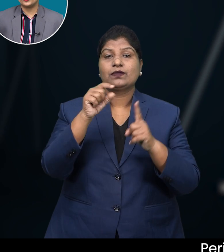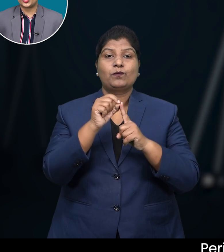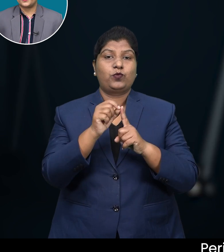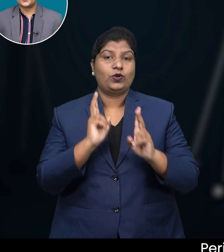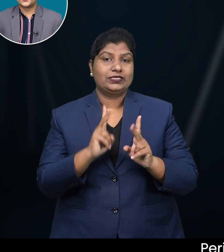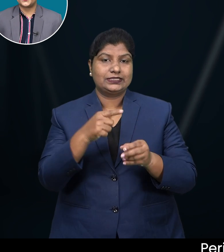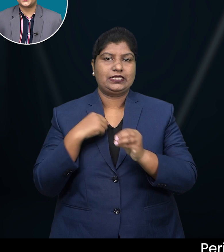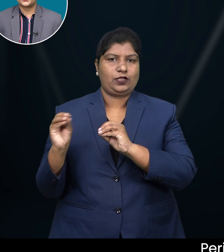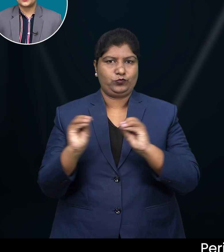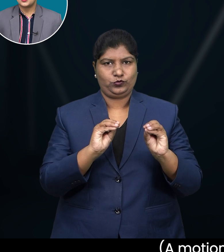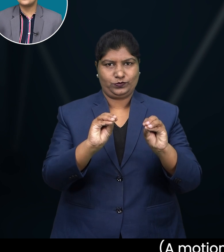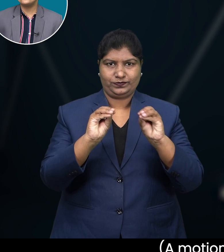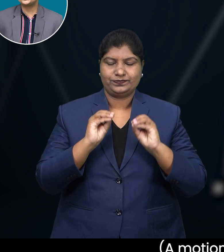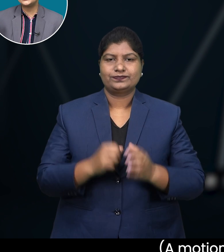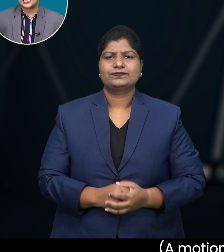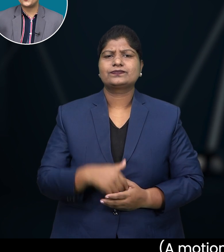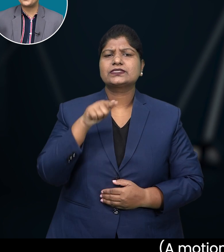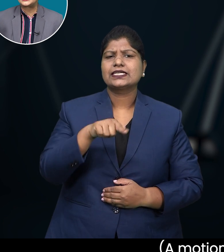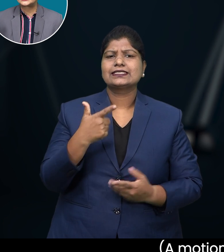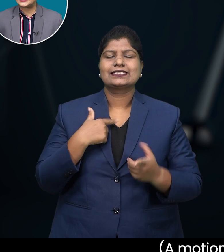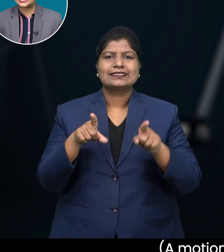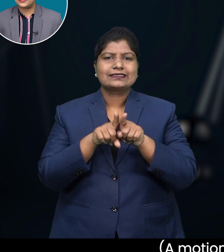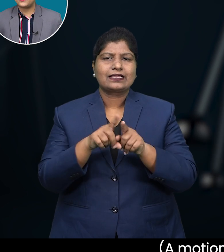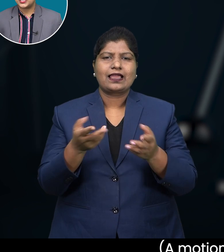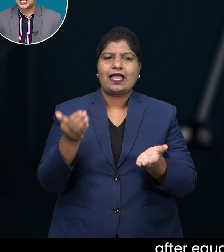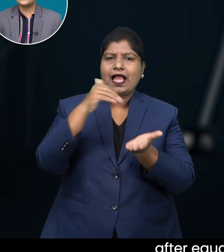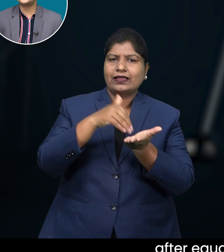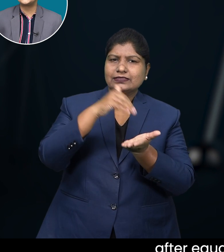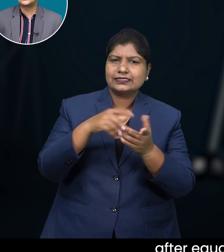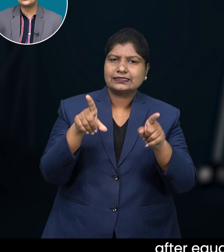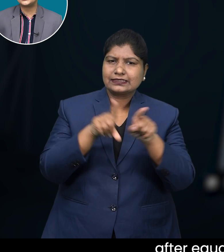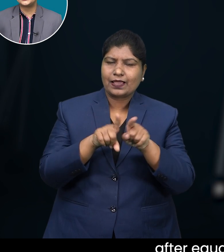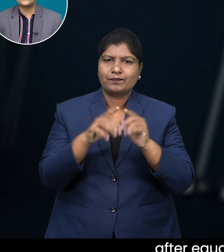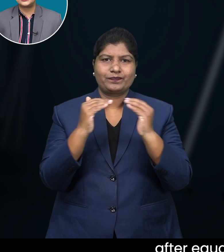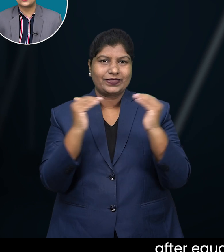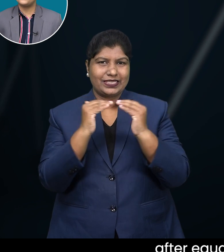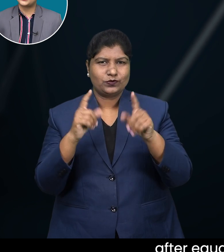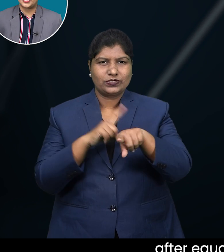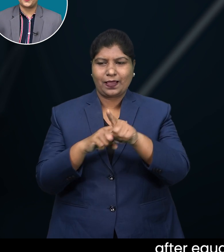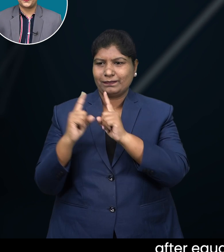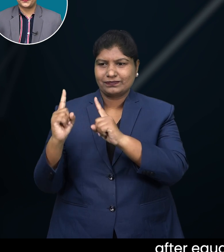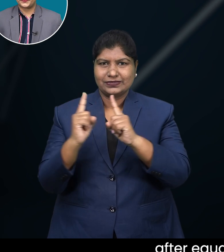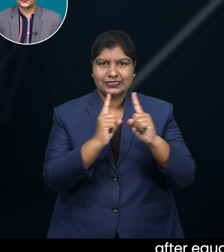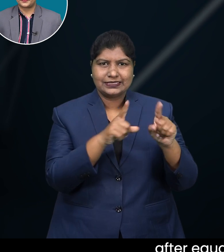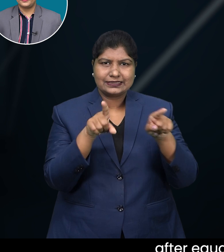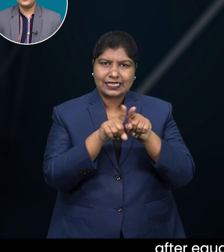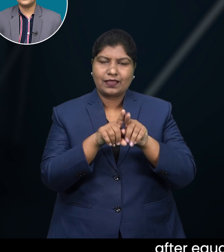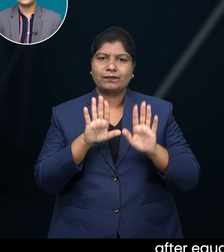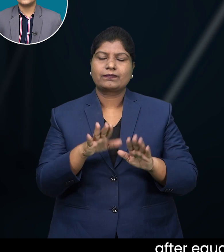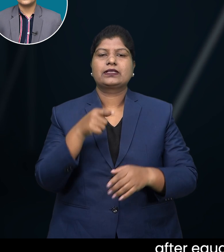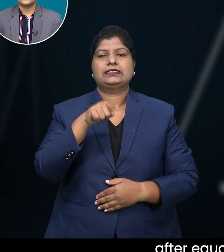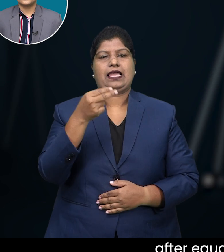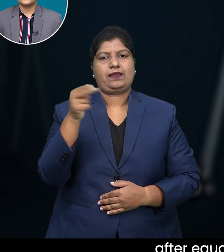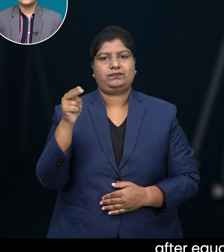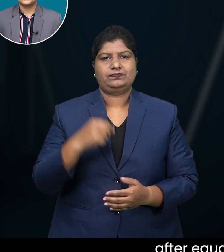Periodic motion. A motion that repeats itself after equal intervals of time.